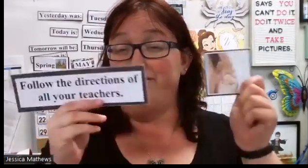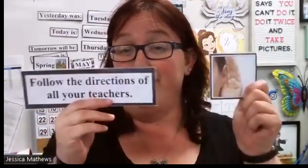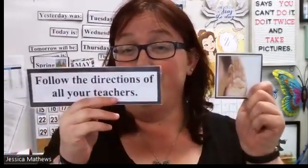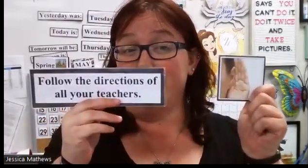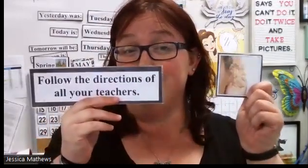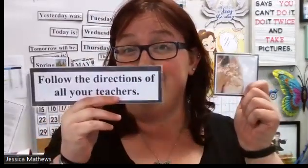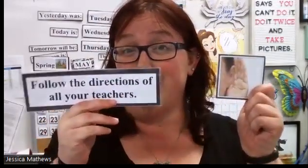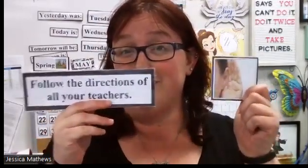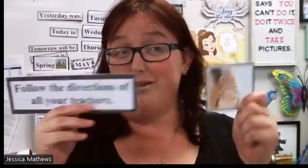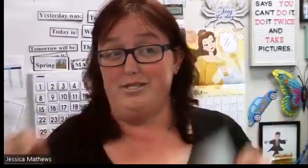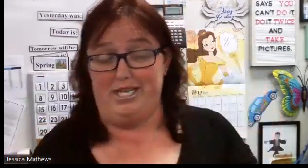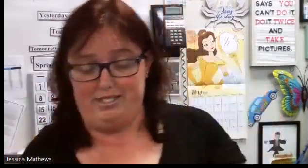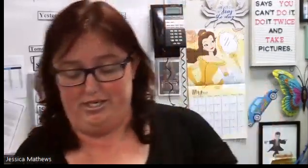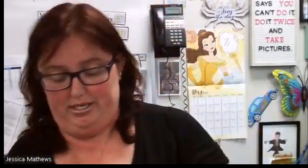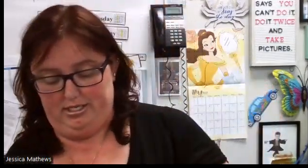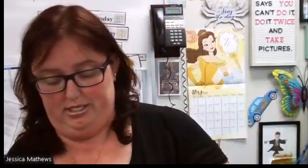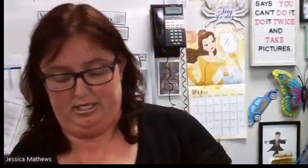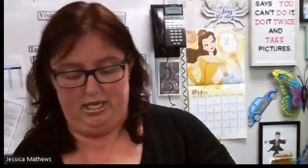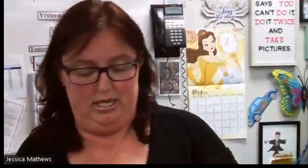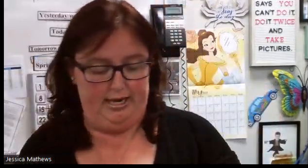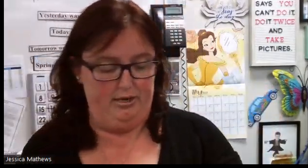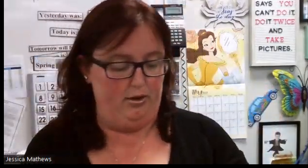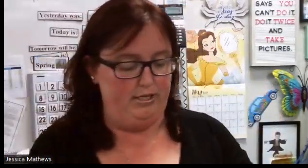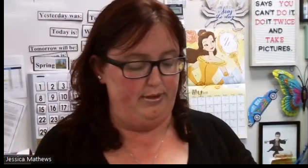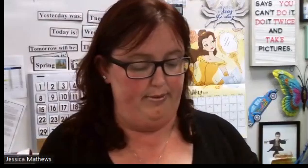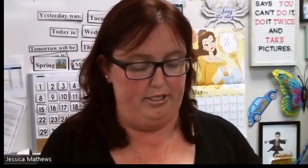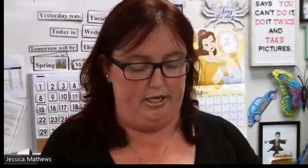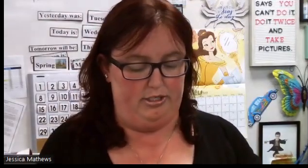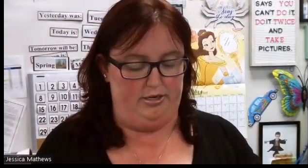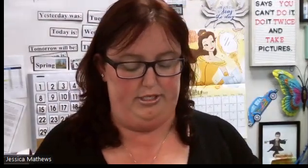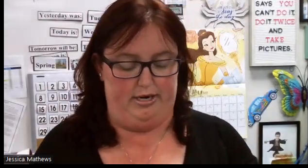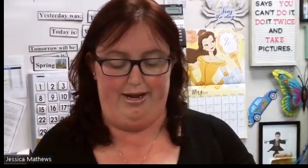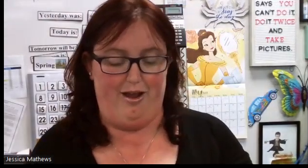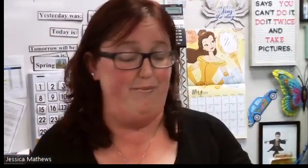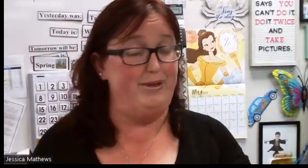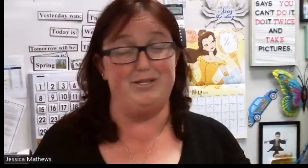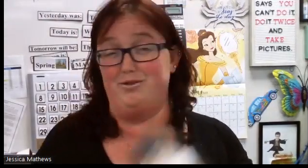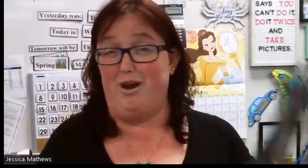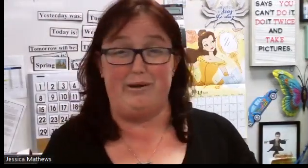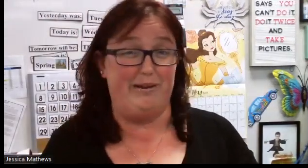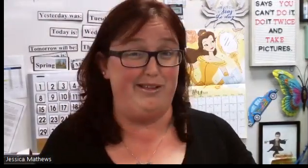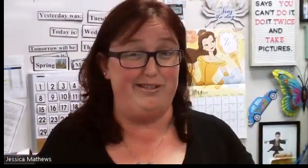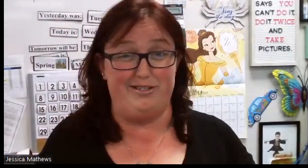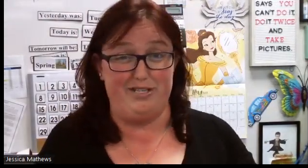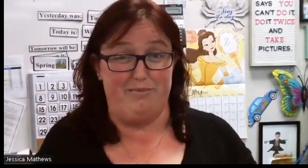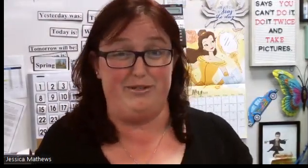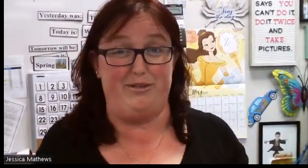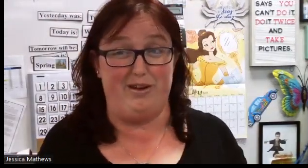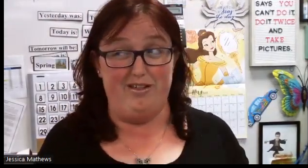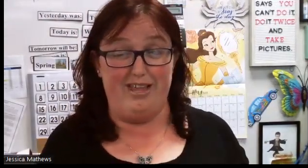Follow the directions of all your teachers. I know this one can be a challenge to understand right now because you're not working with your teachers in person regularly,